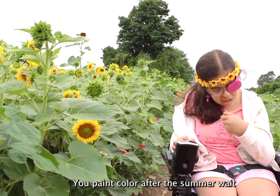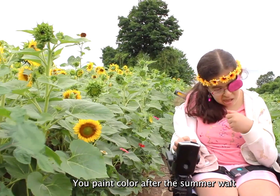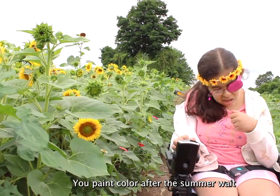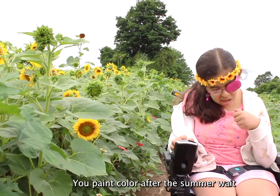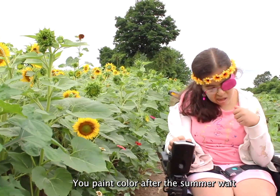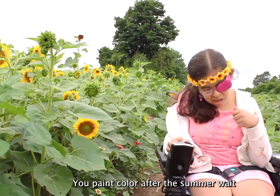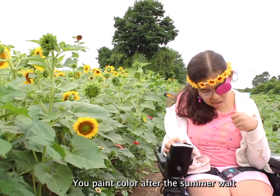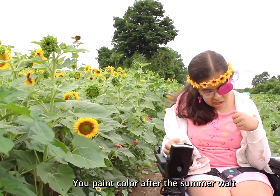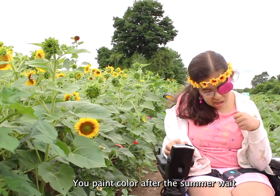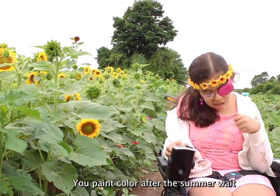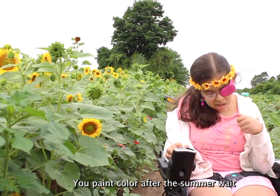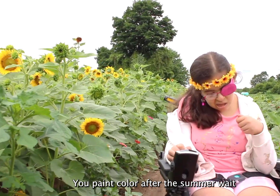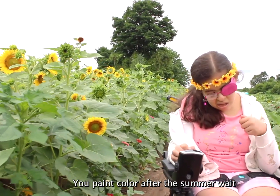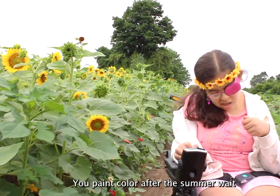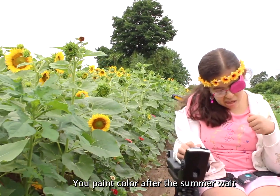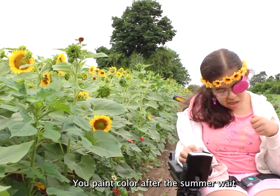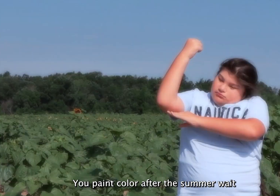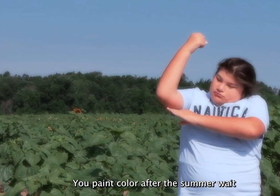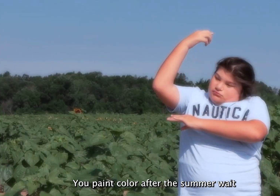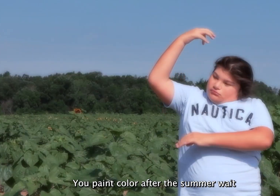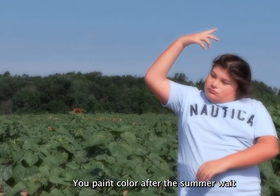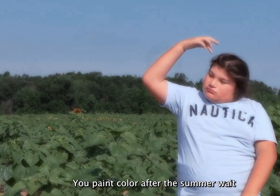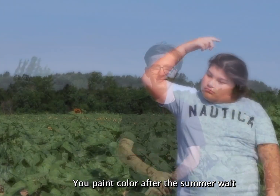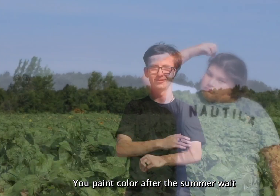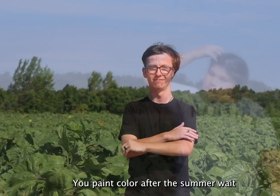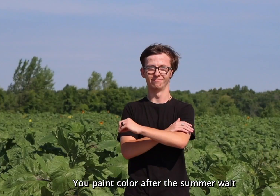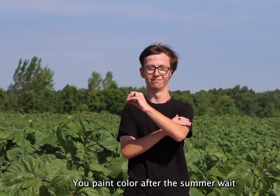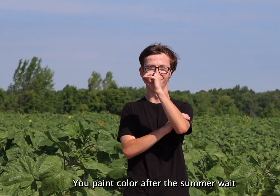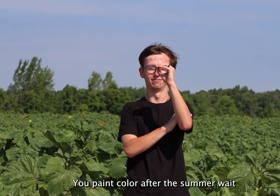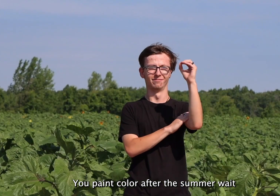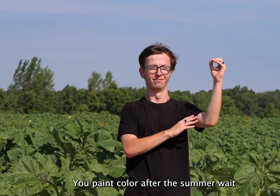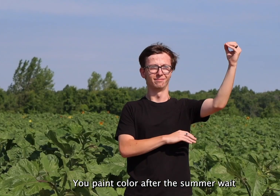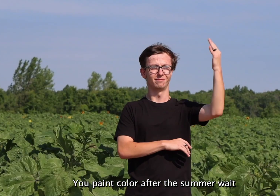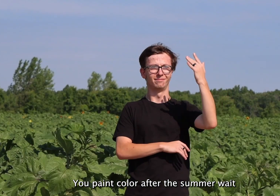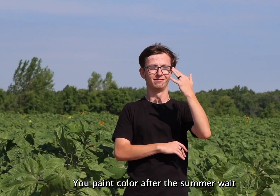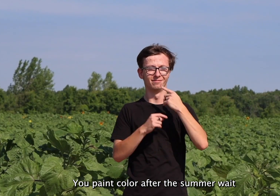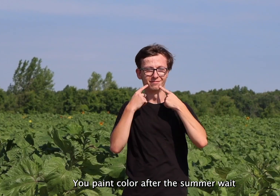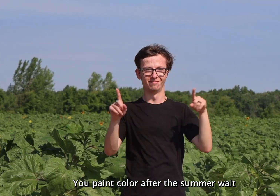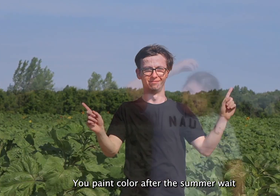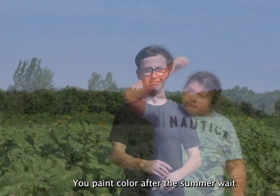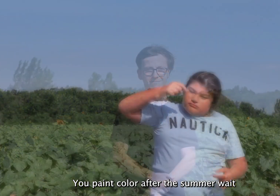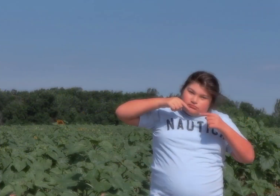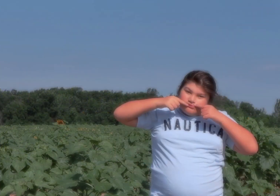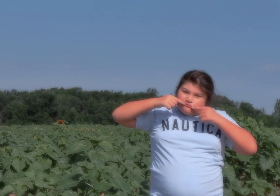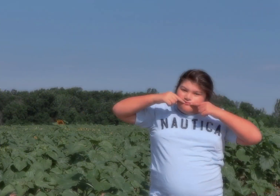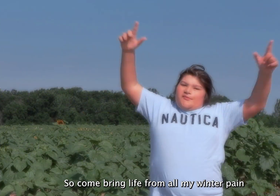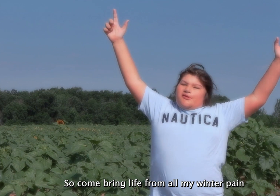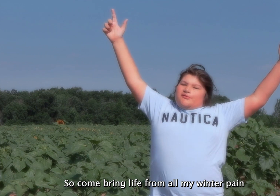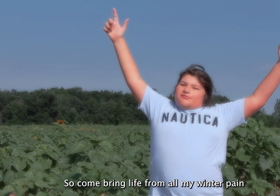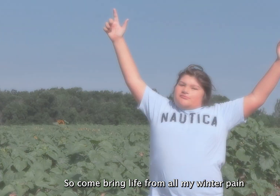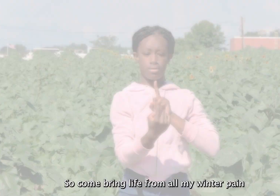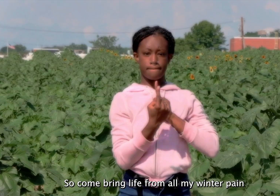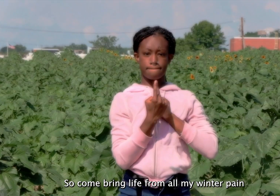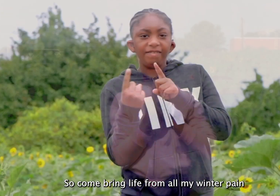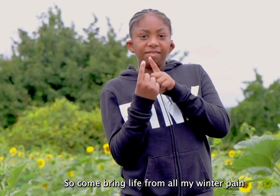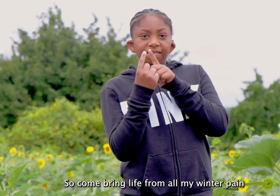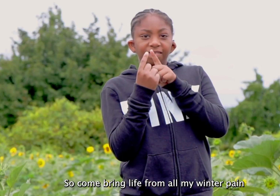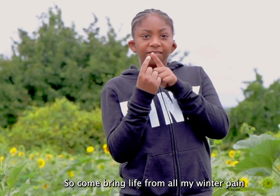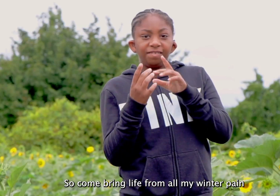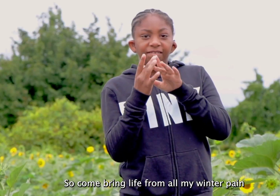You paint color after the summer away. So come bring